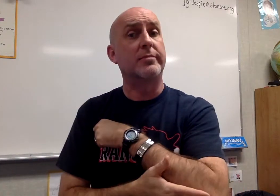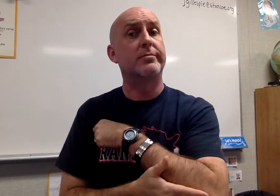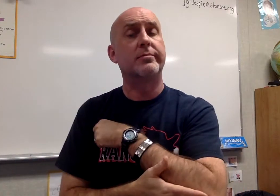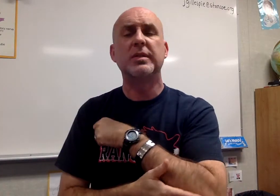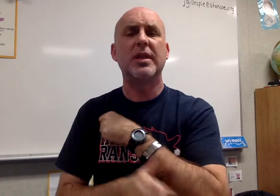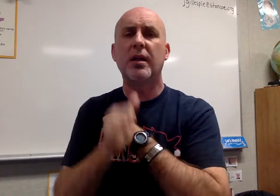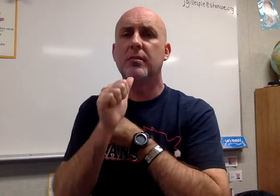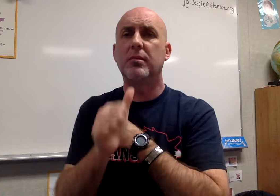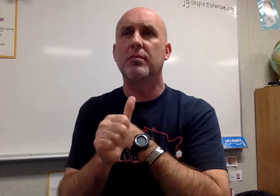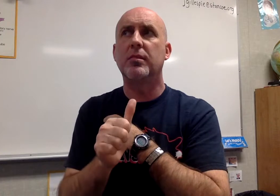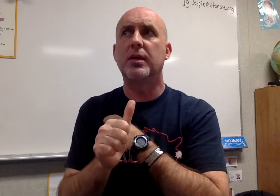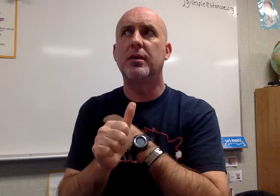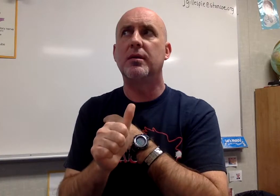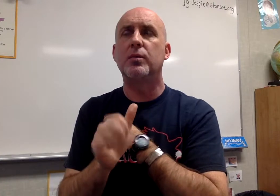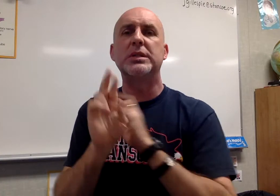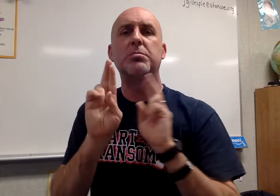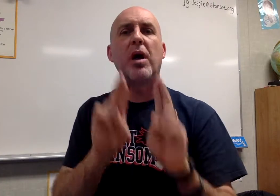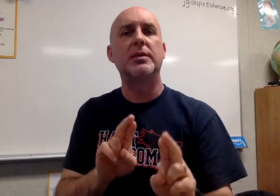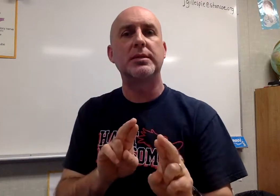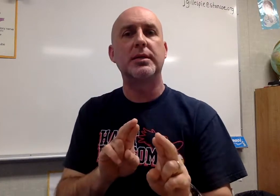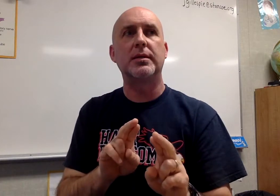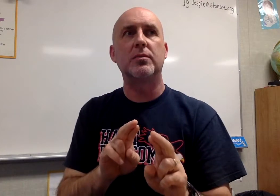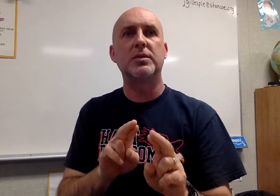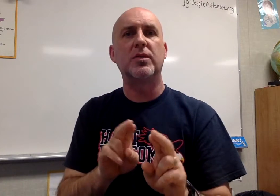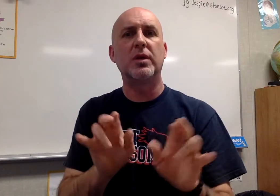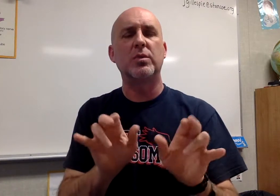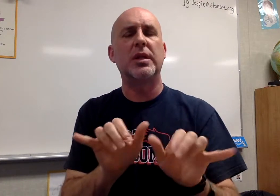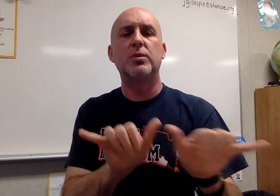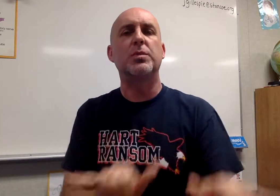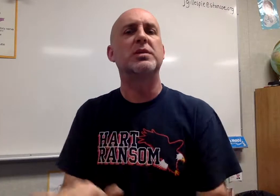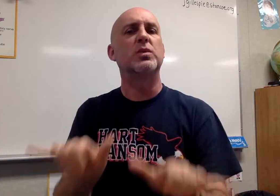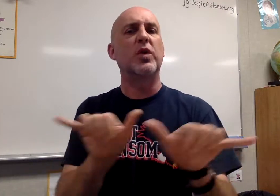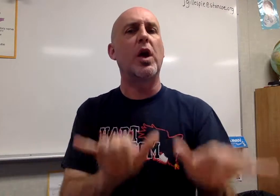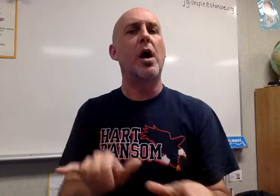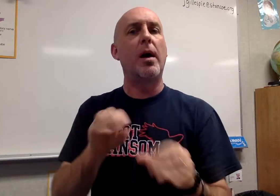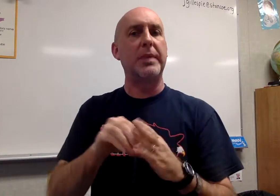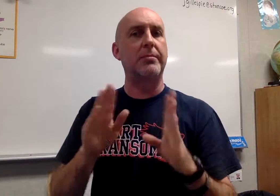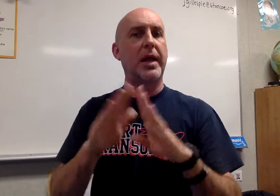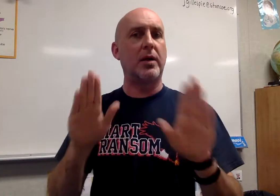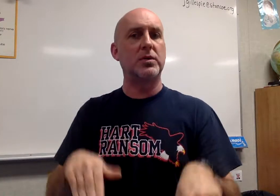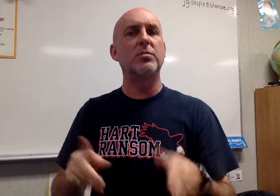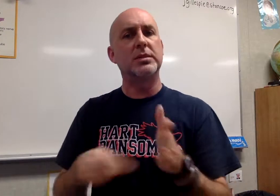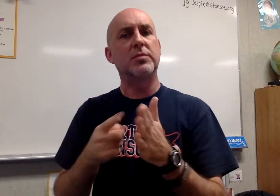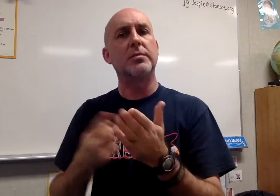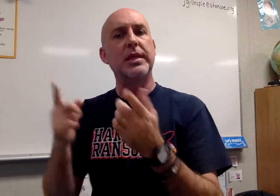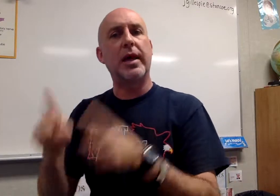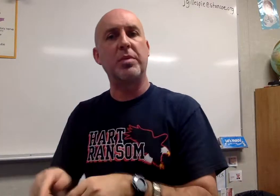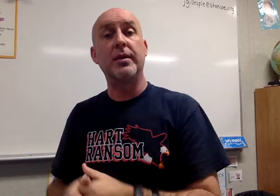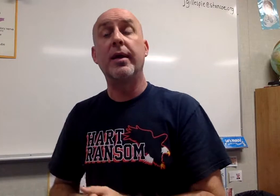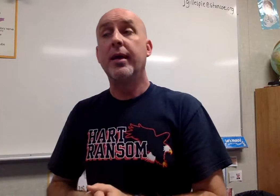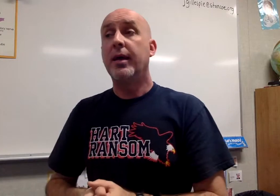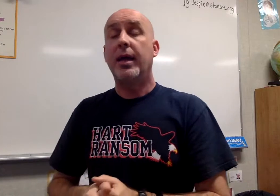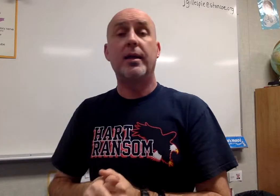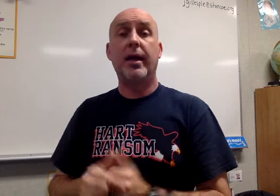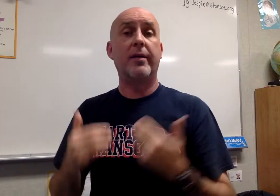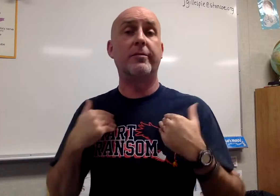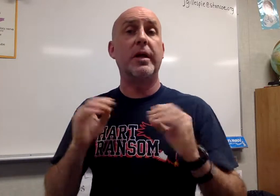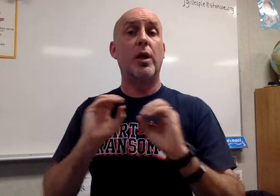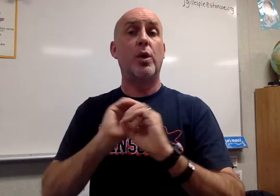It was not the response it was not a response that was very common in my household, but sometimes it happened, and I have